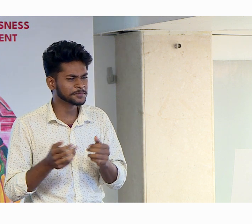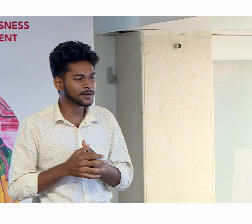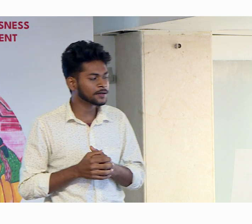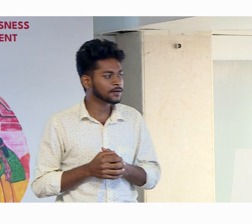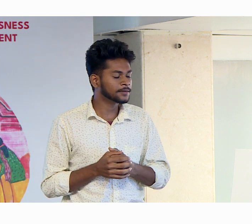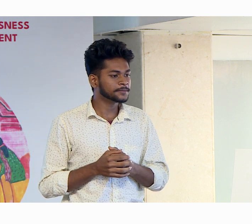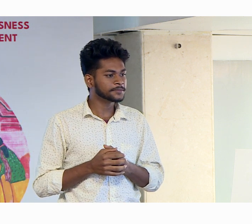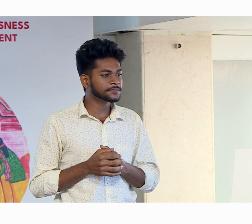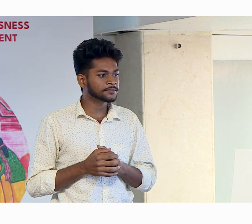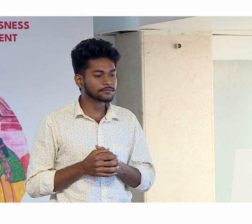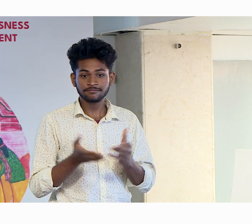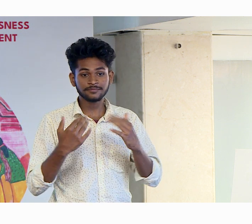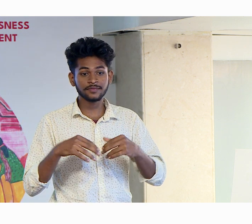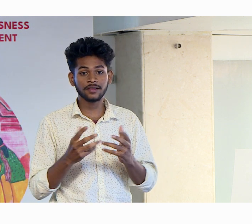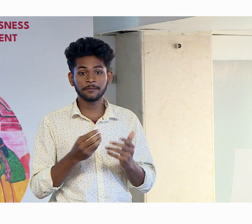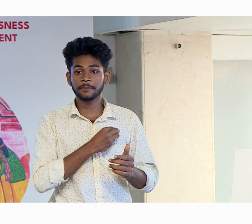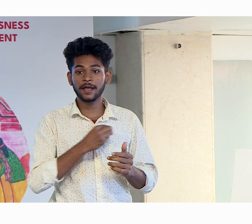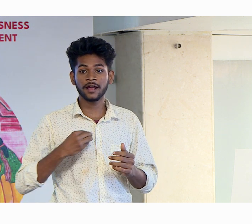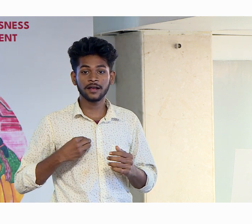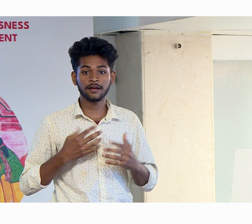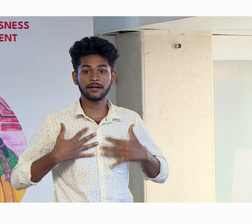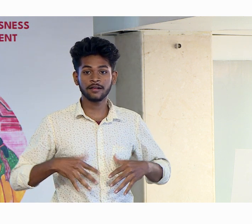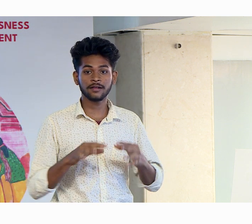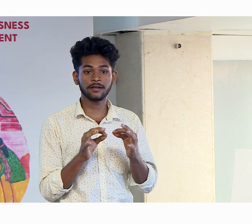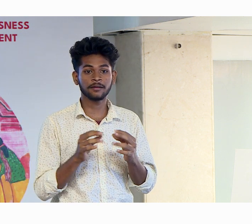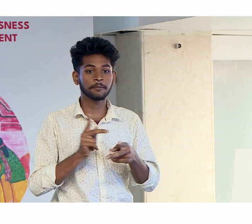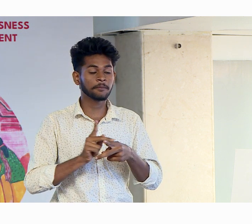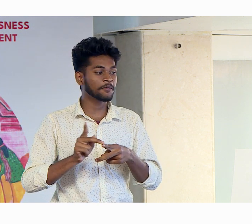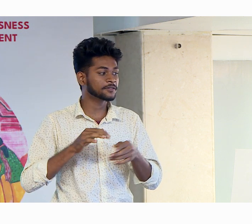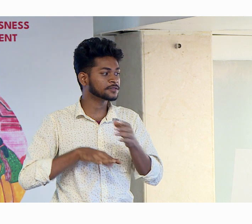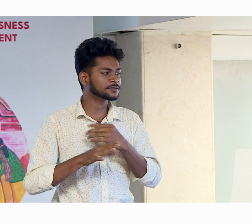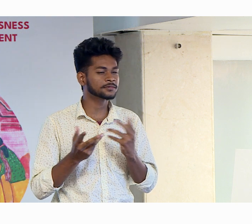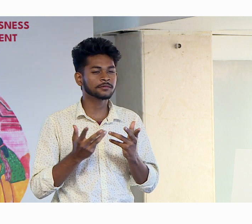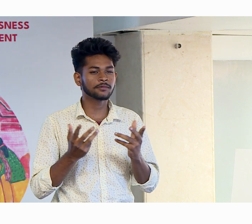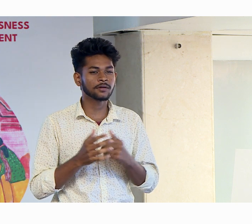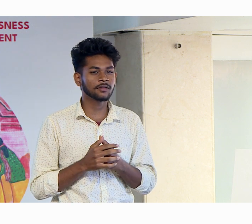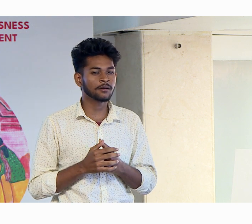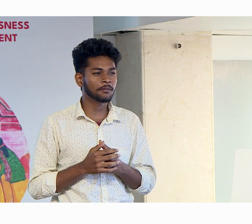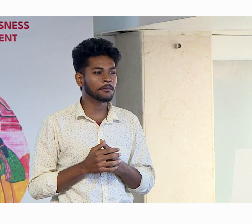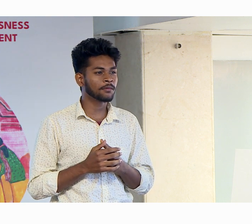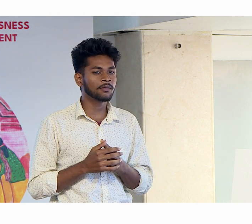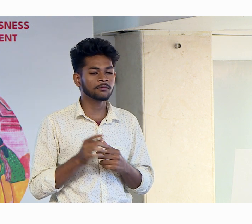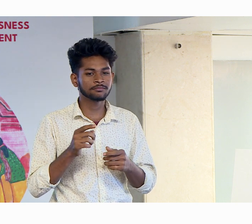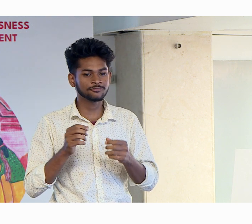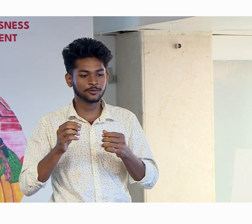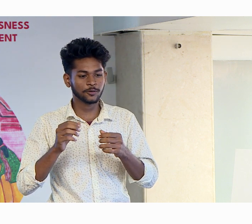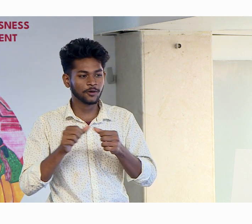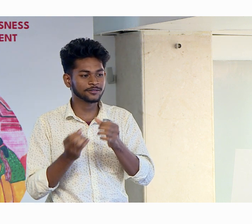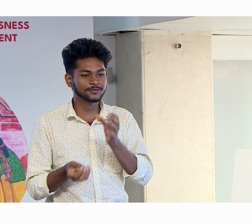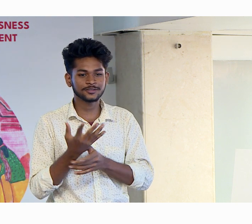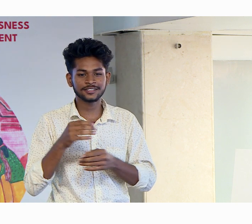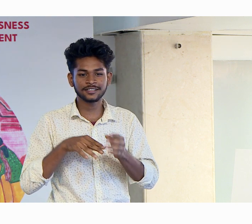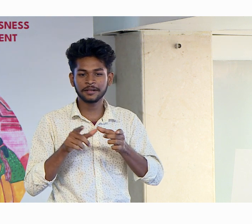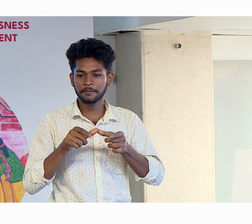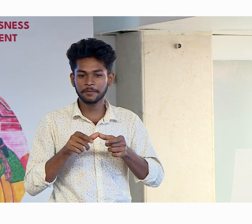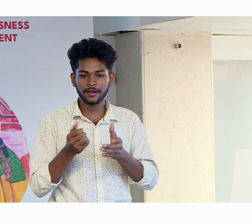about that when you're a health professional dealing with somebody who walks into your organization needing help.